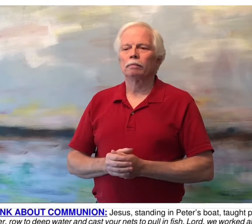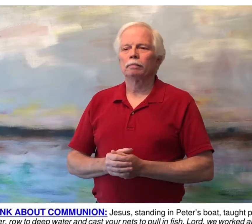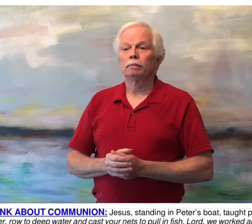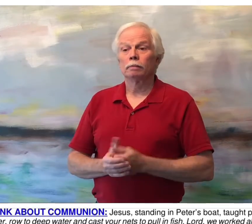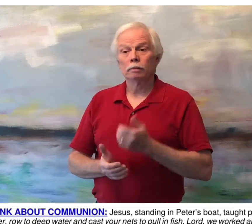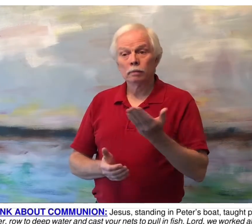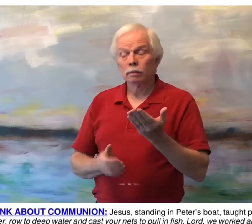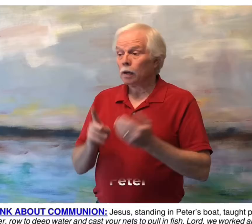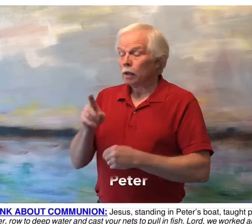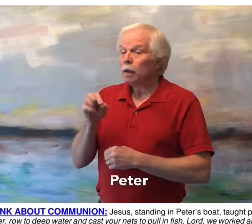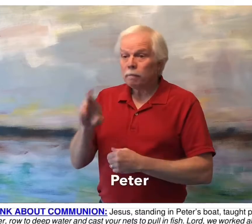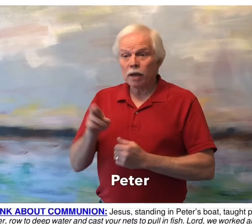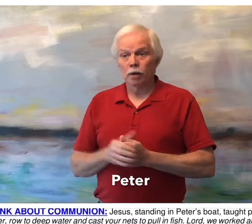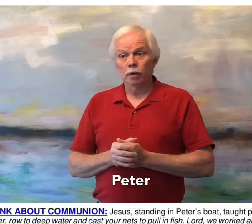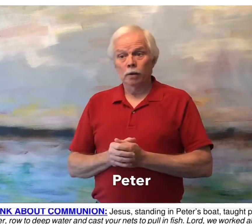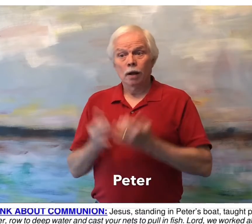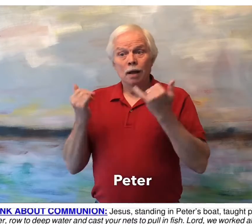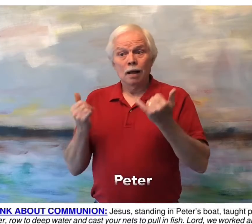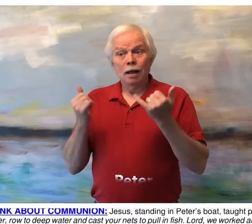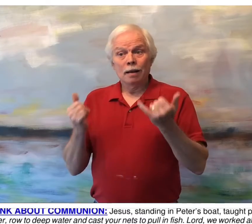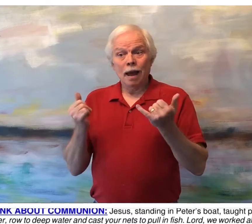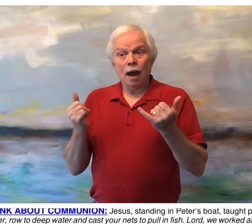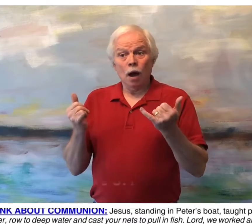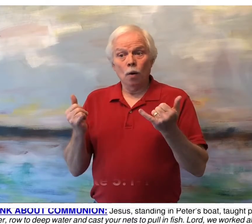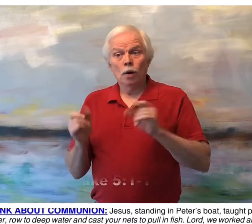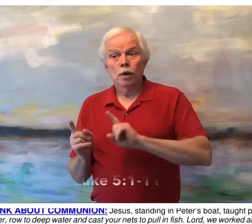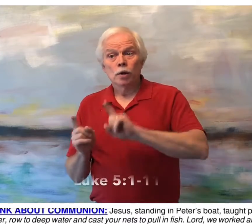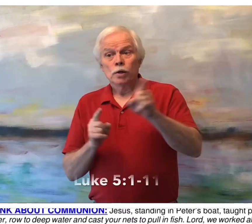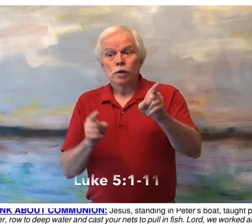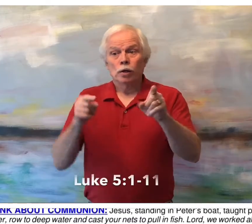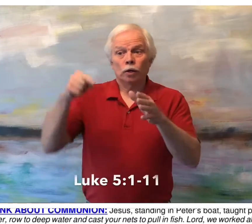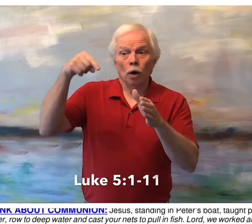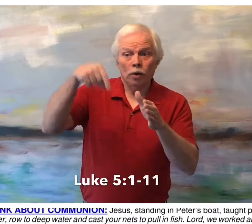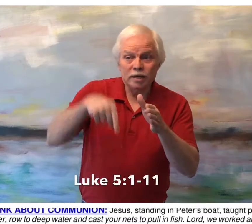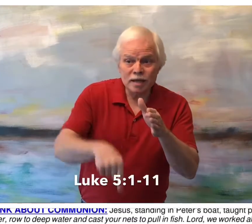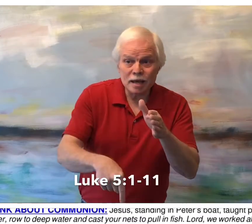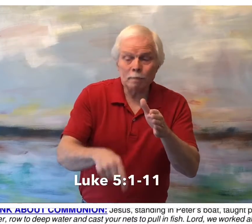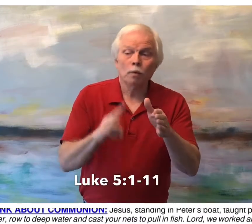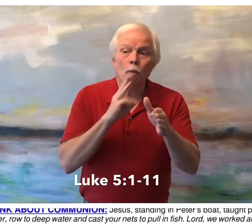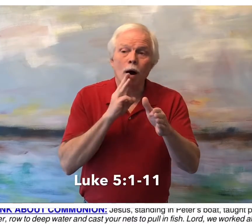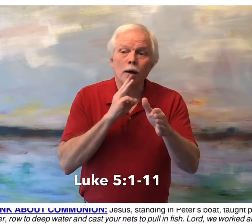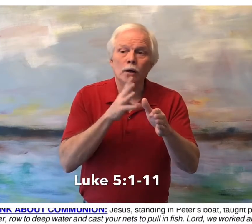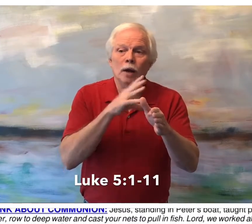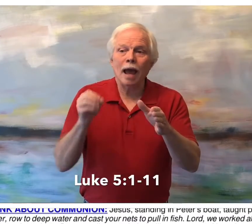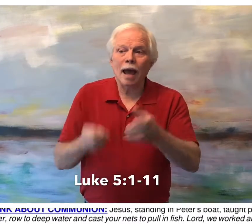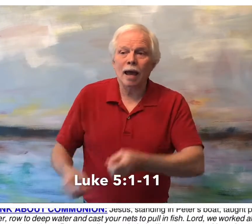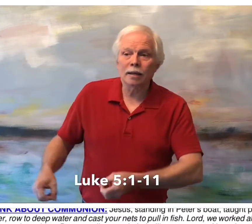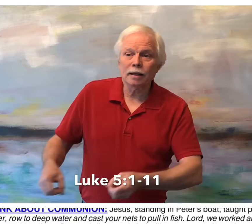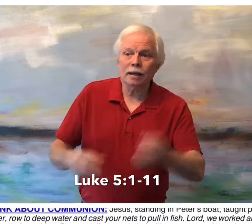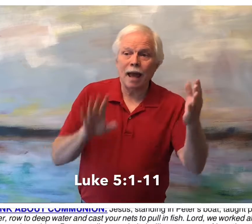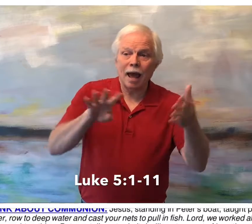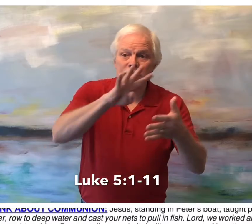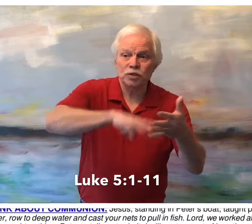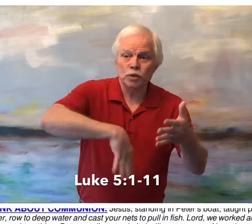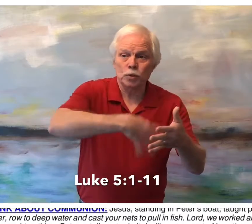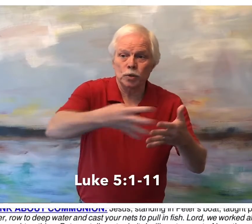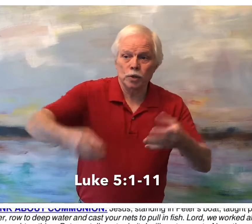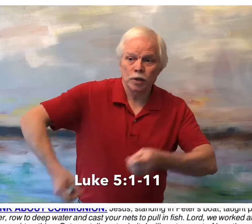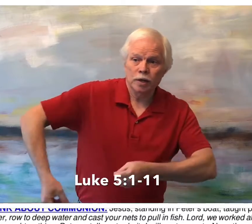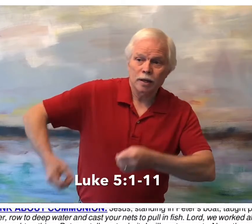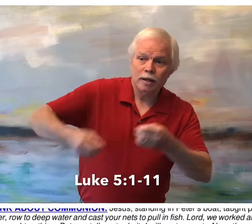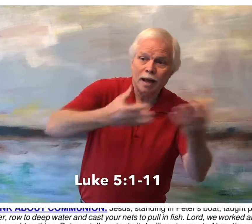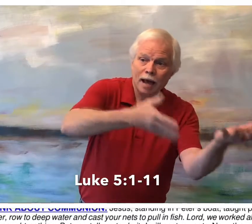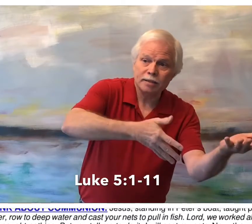people, Peter, now go to deep water and cast